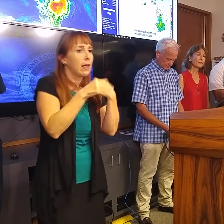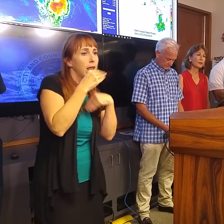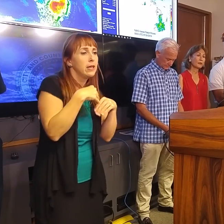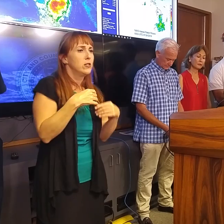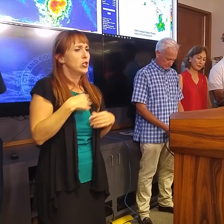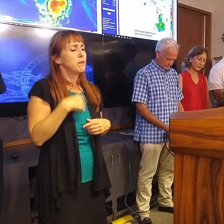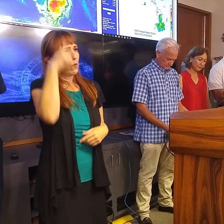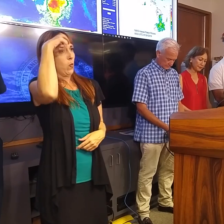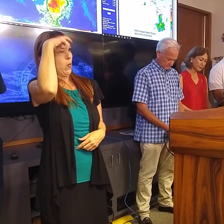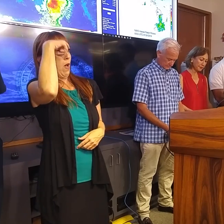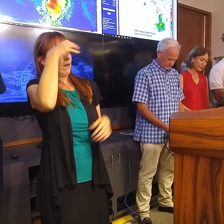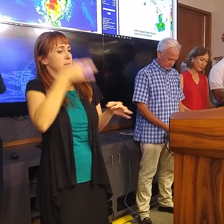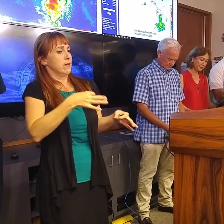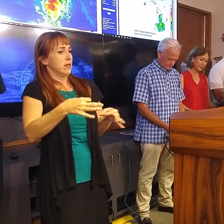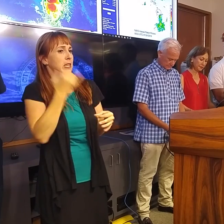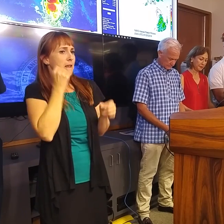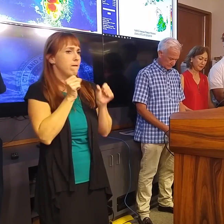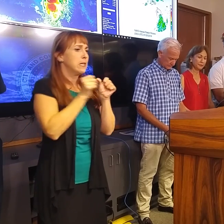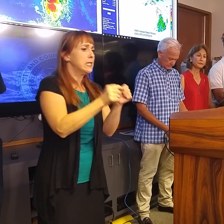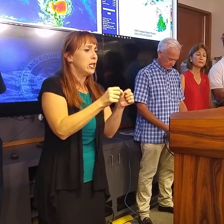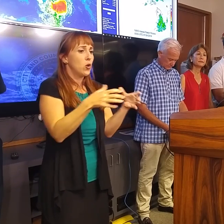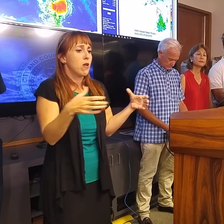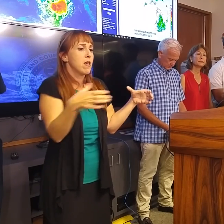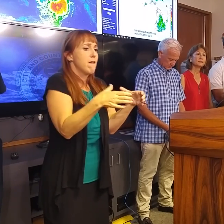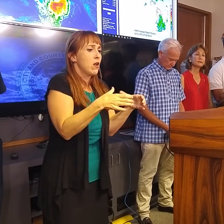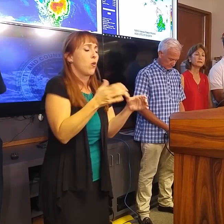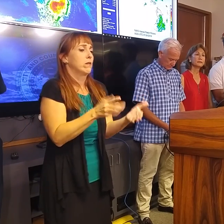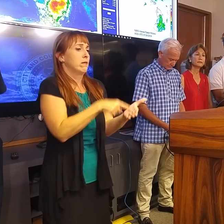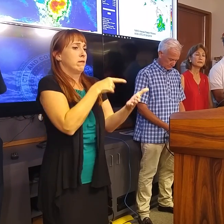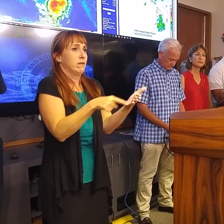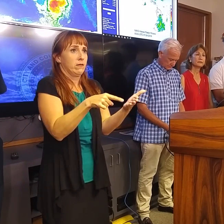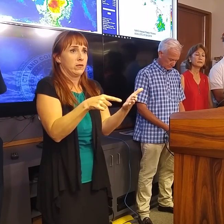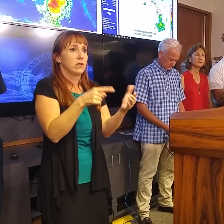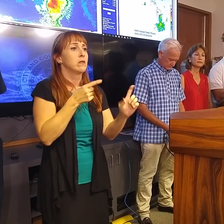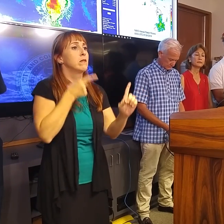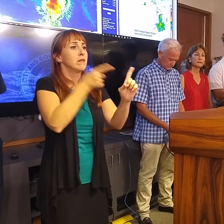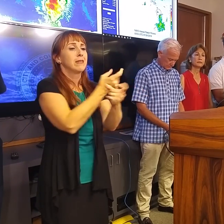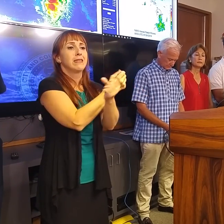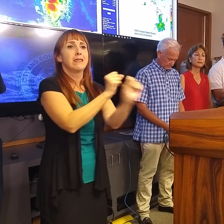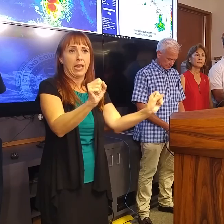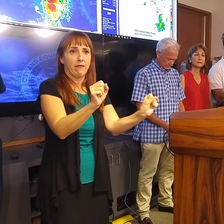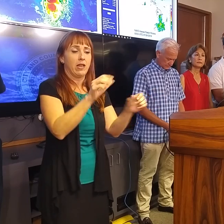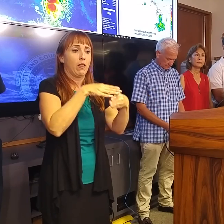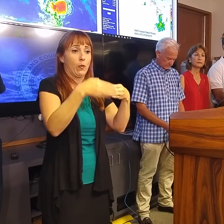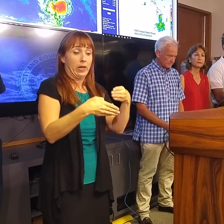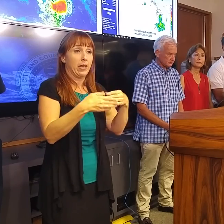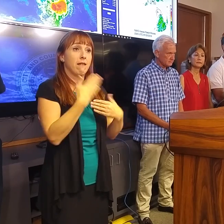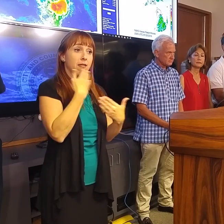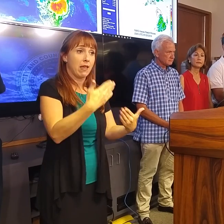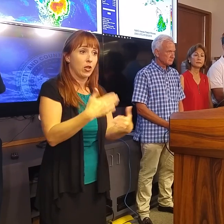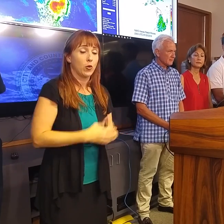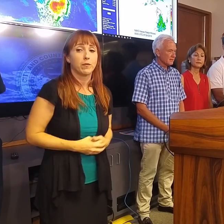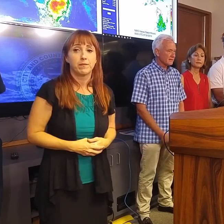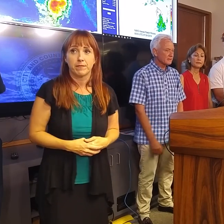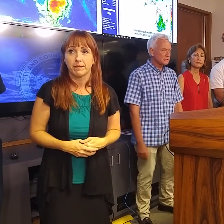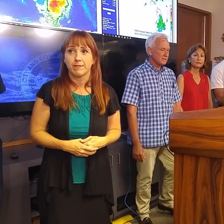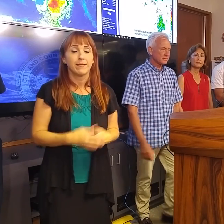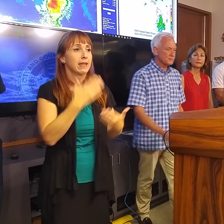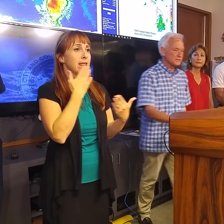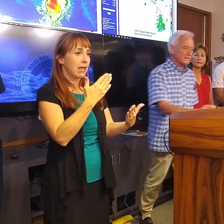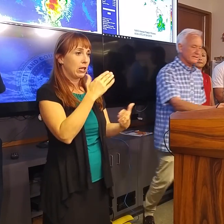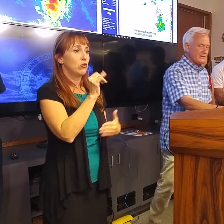wise decisions on whether to continue with your events or not. We want everyone to be safe over this weekend. Thank you. Thank